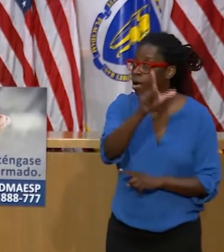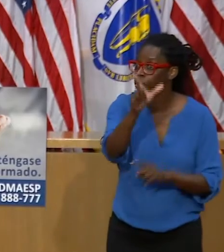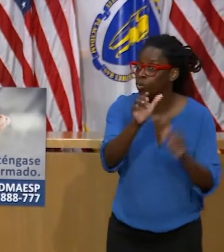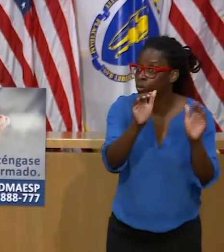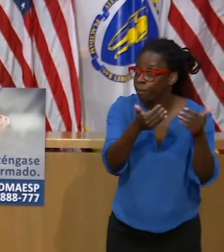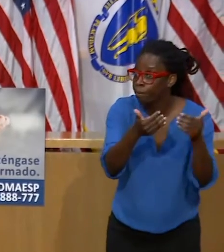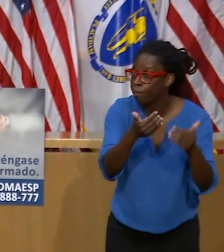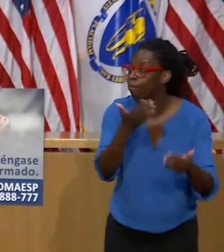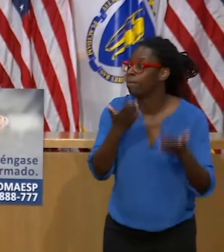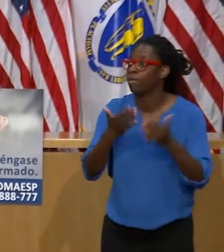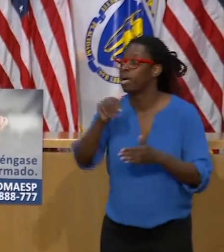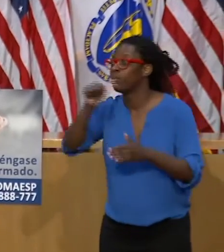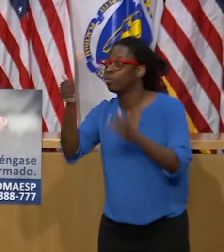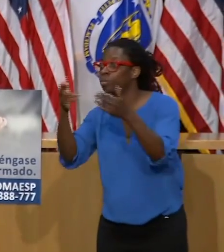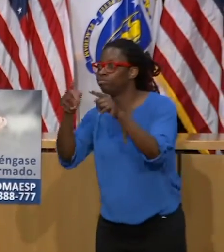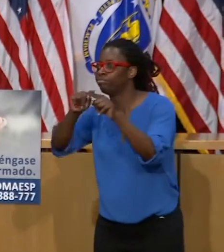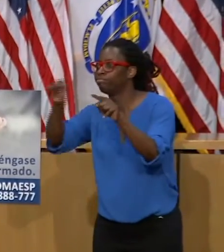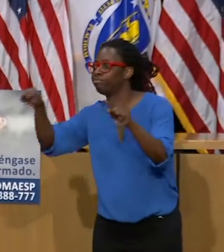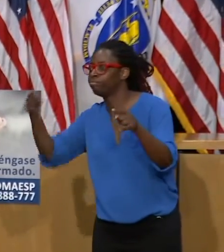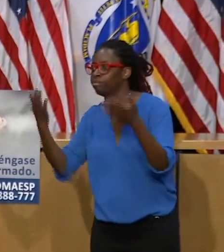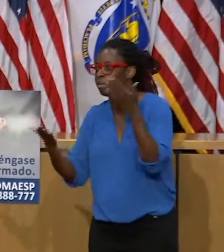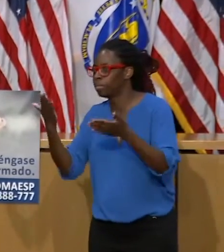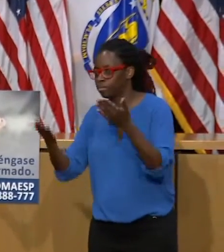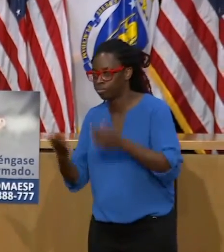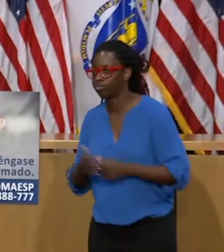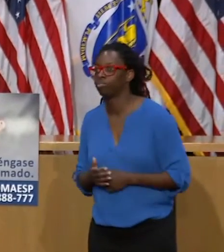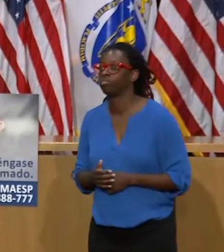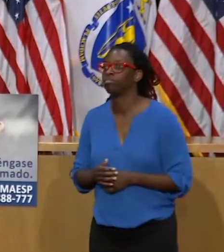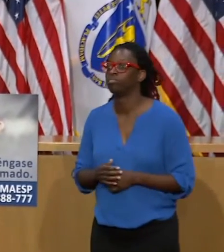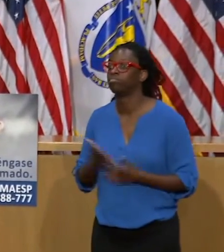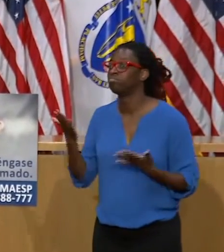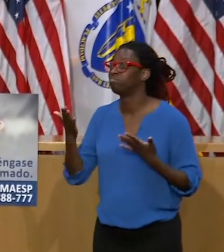to be recommending that they use their space appropriately.